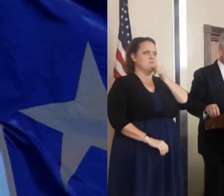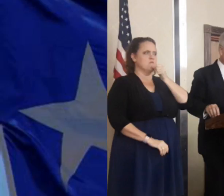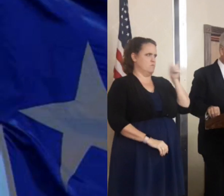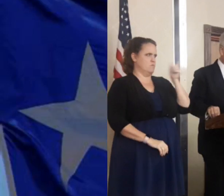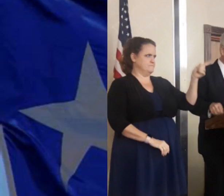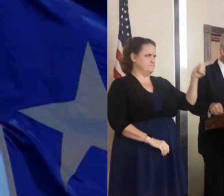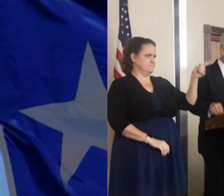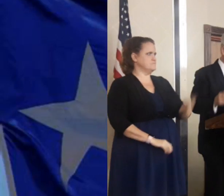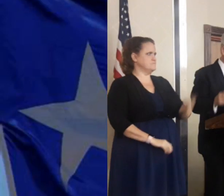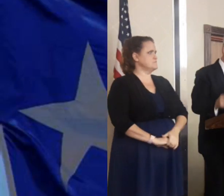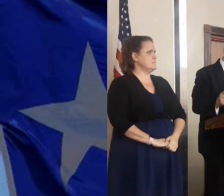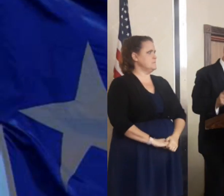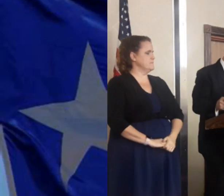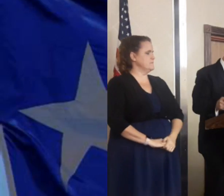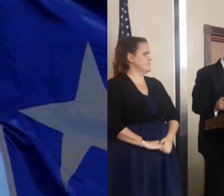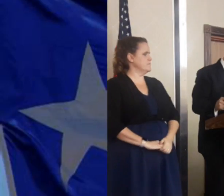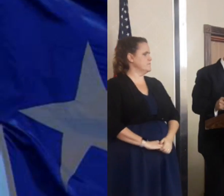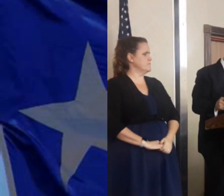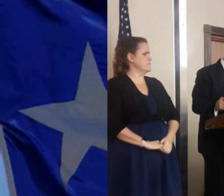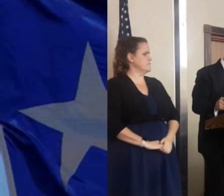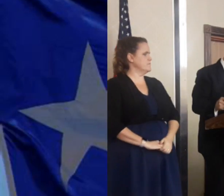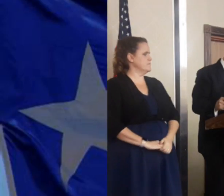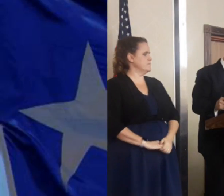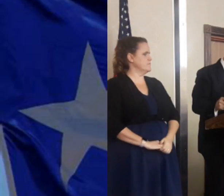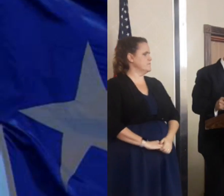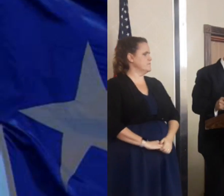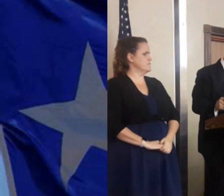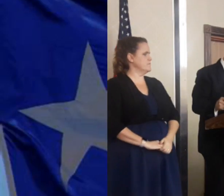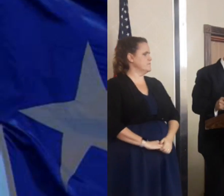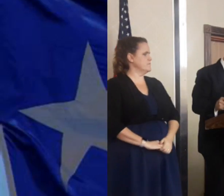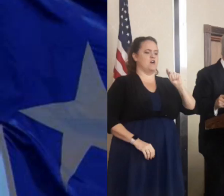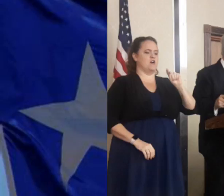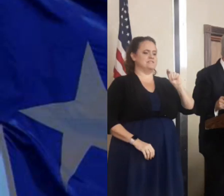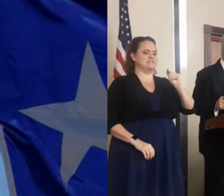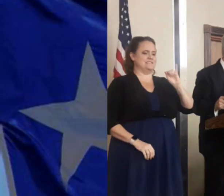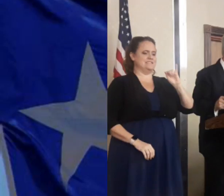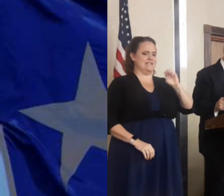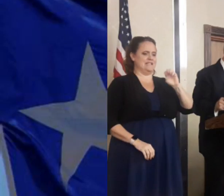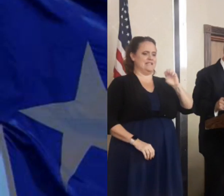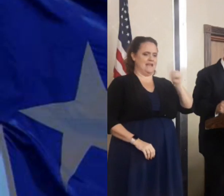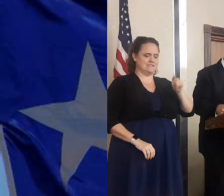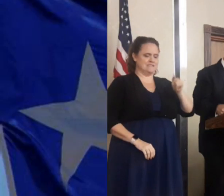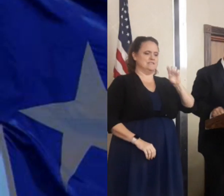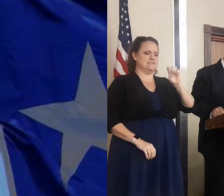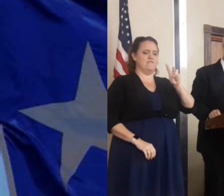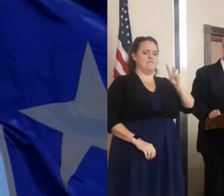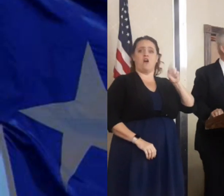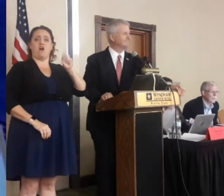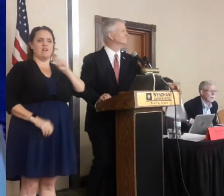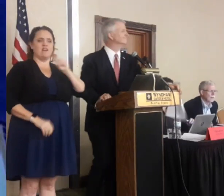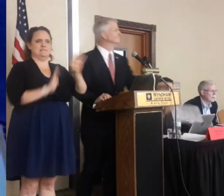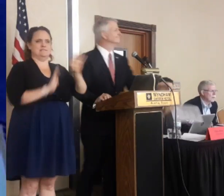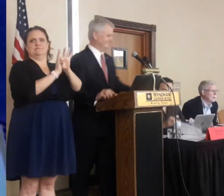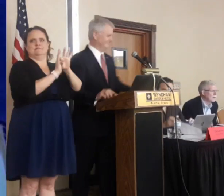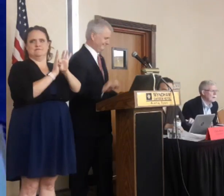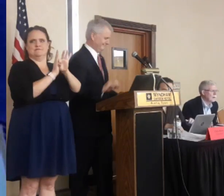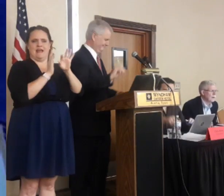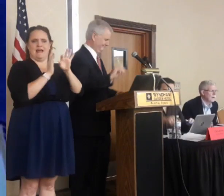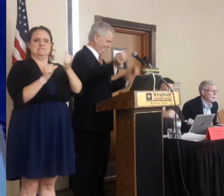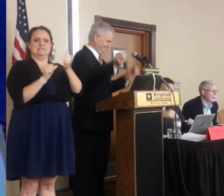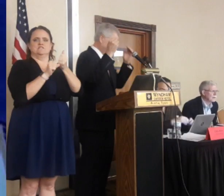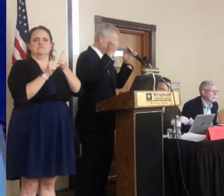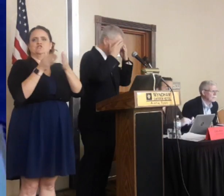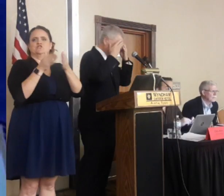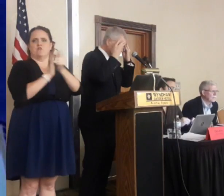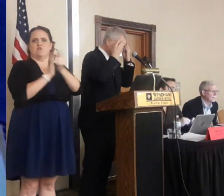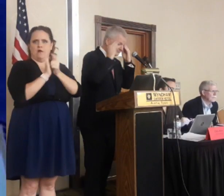Art Martinez Navarra has been confirmed to serve as Assistant General Counsel. Congratulations, Art. Thank you everyone for your vote of confidence. I